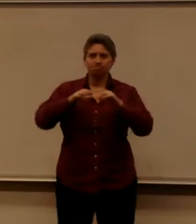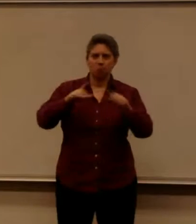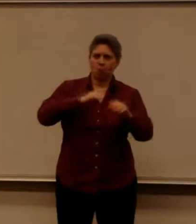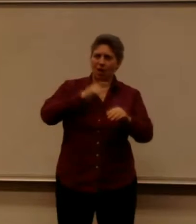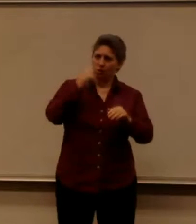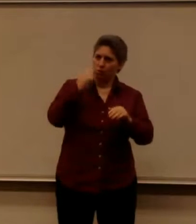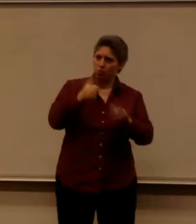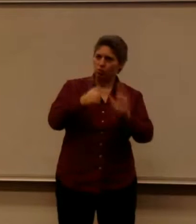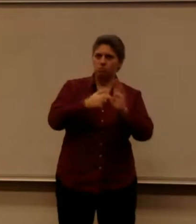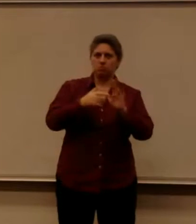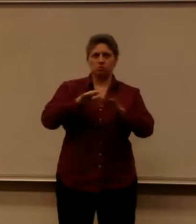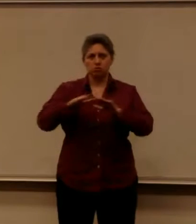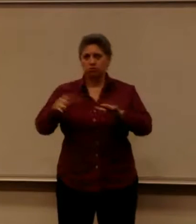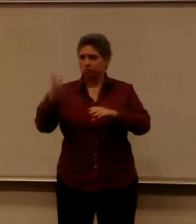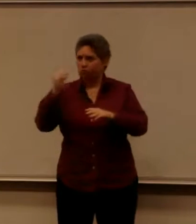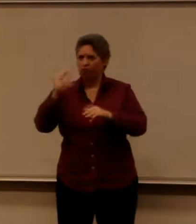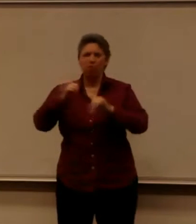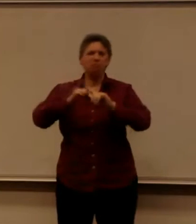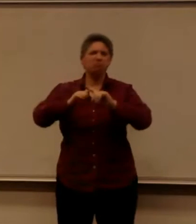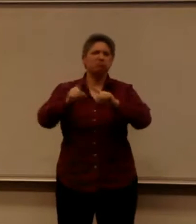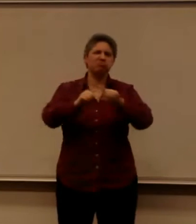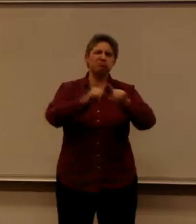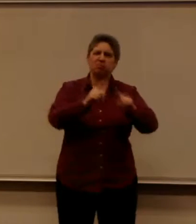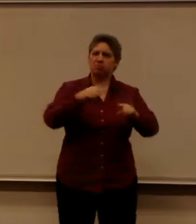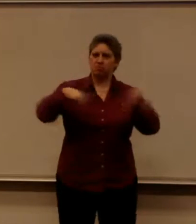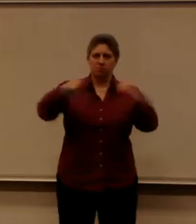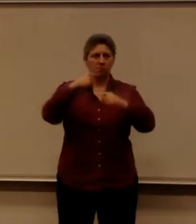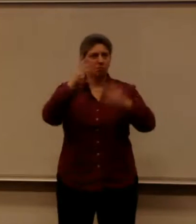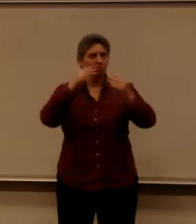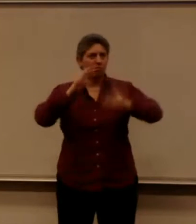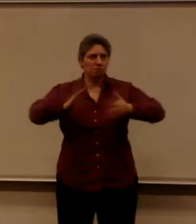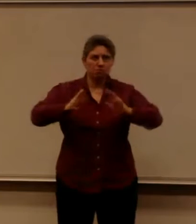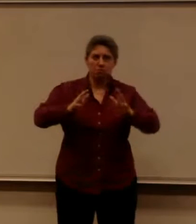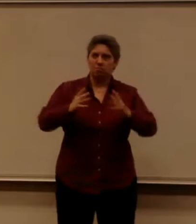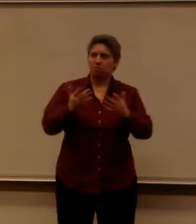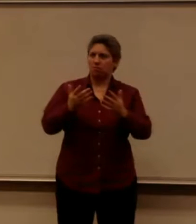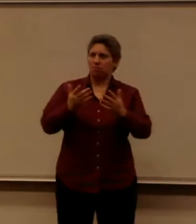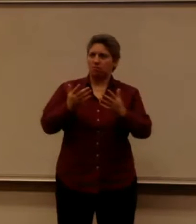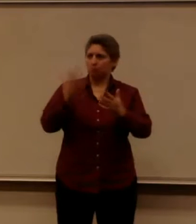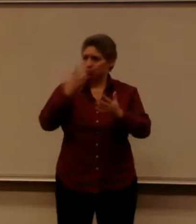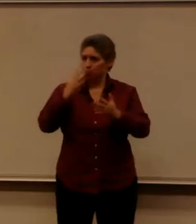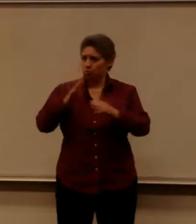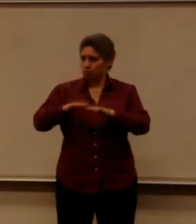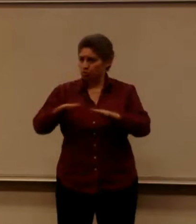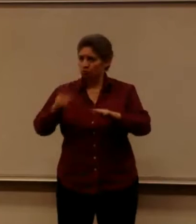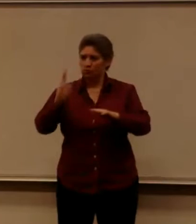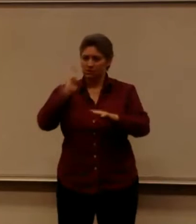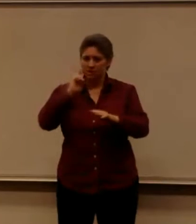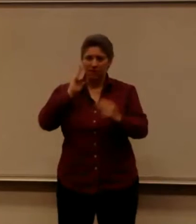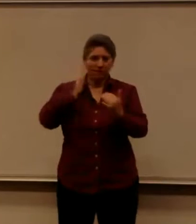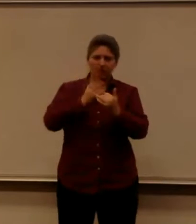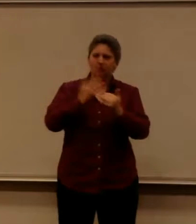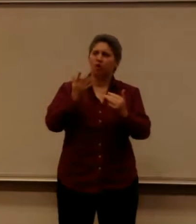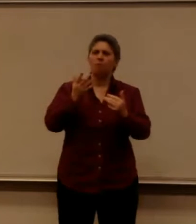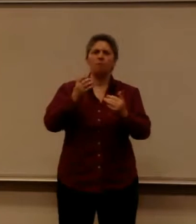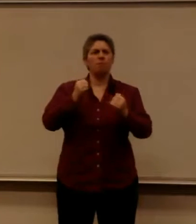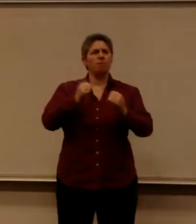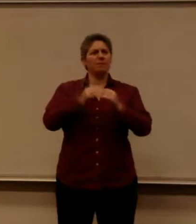is one of the first ones that come to mind. And that can mean a lot of different things. You know, that can be